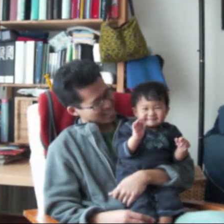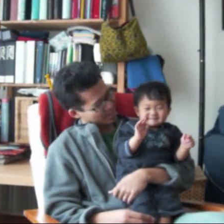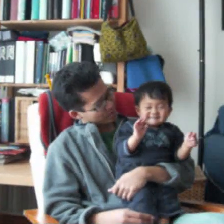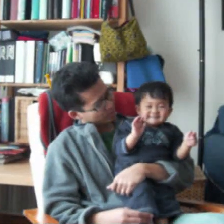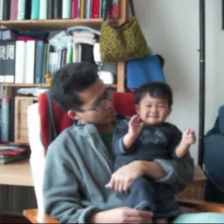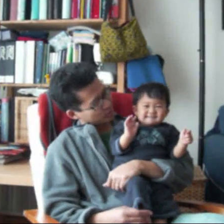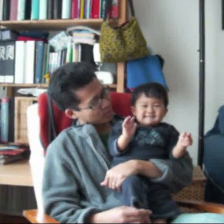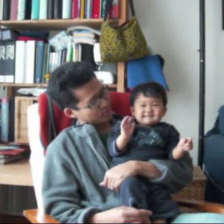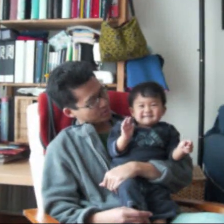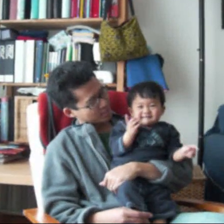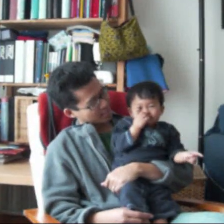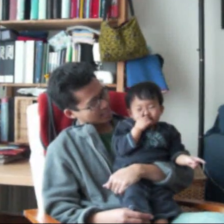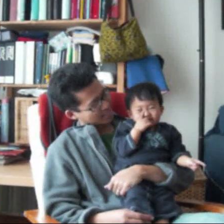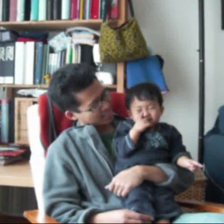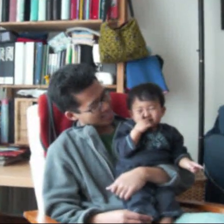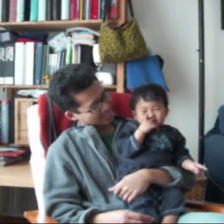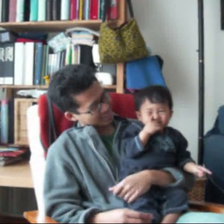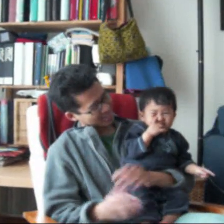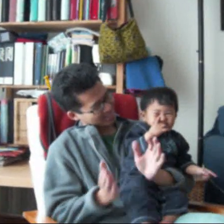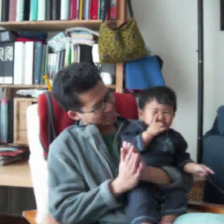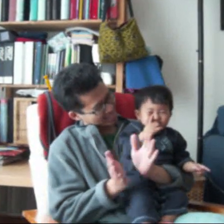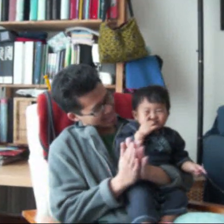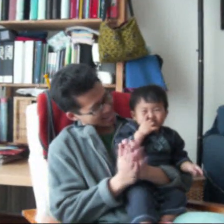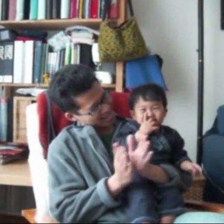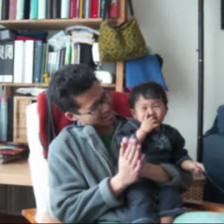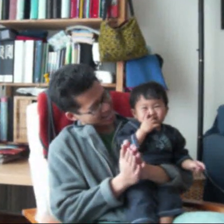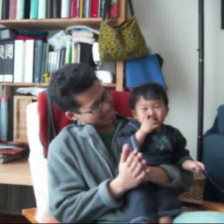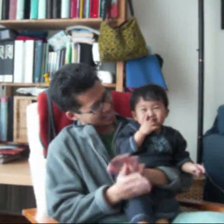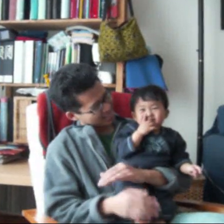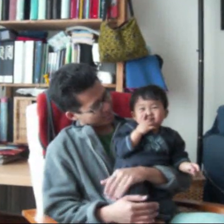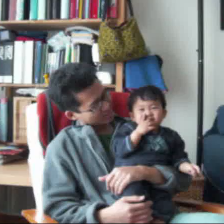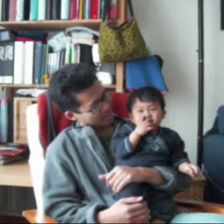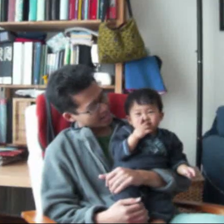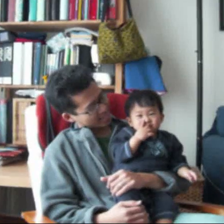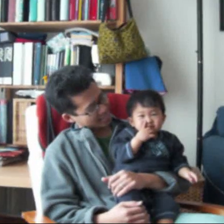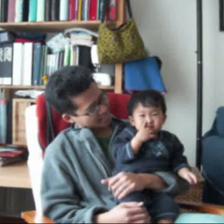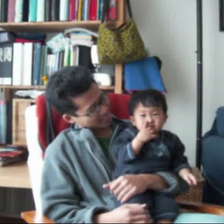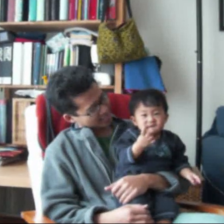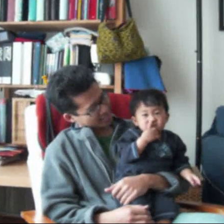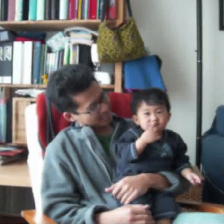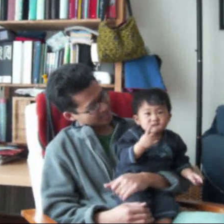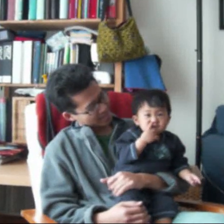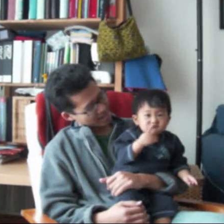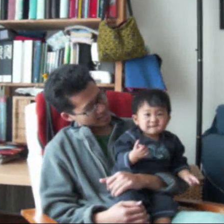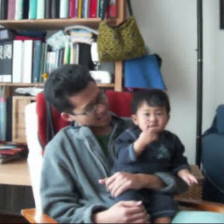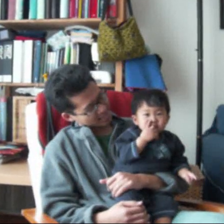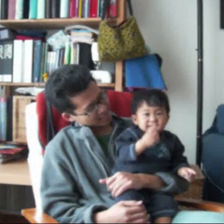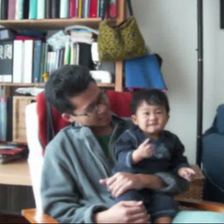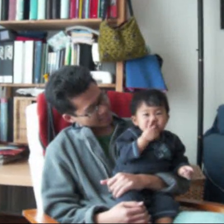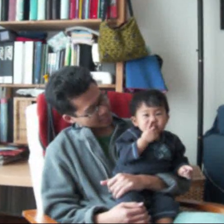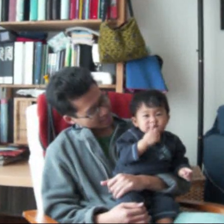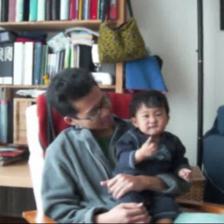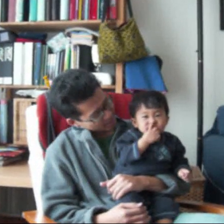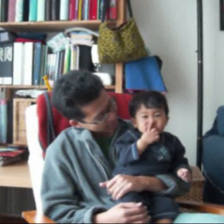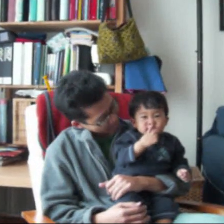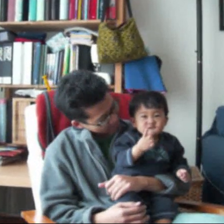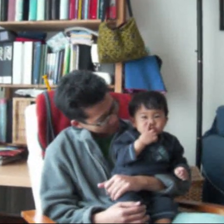Owen, where's your nose? There's your nose. Yay! Where's your head? Where's your head? Your head.